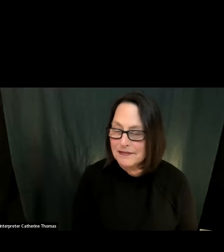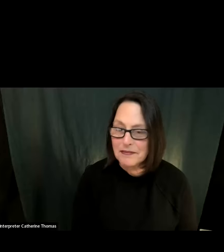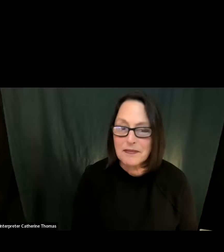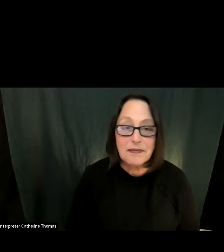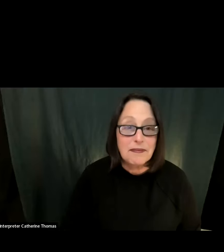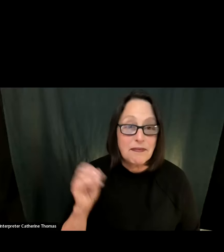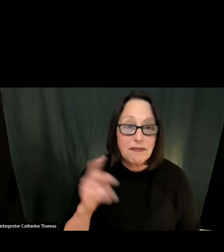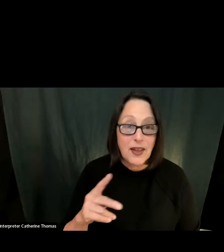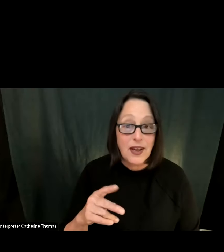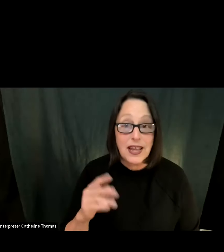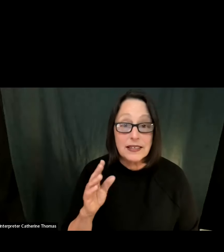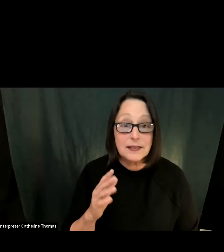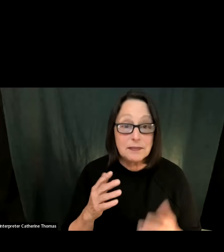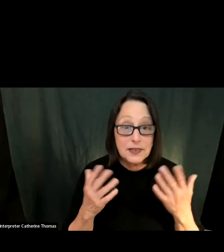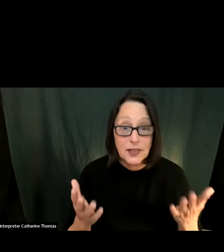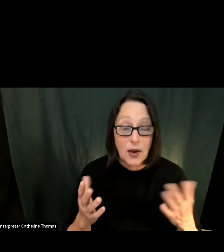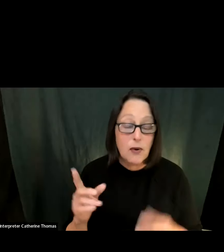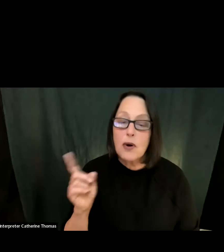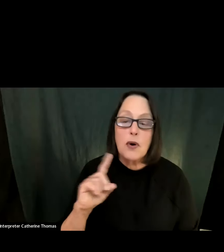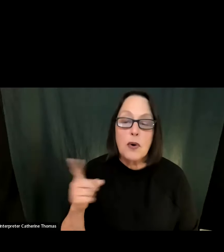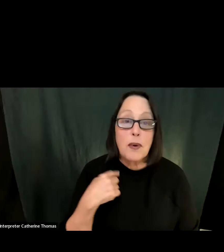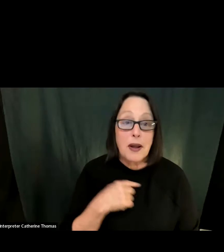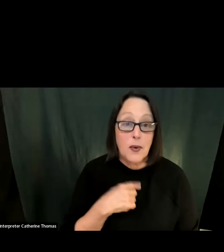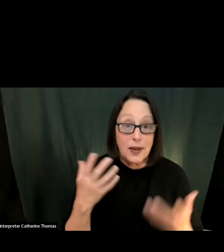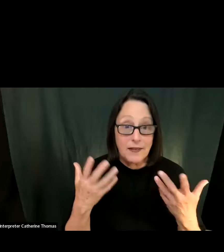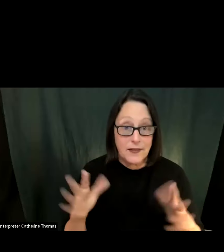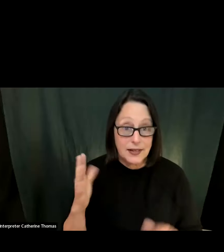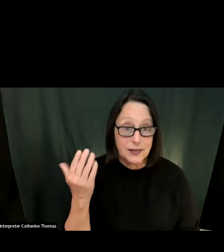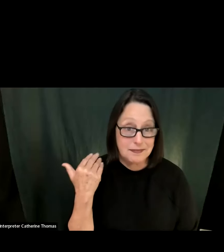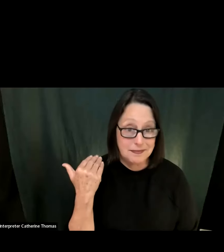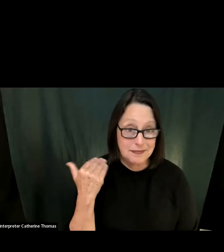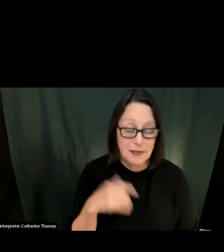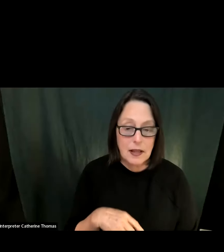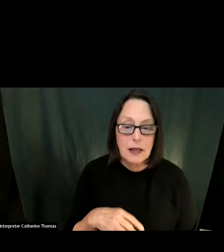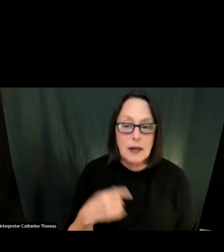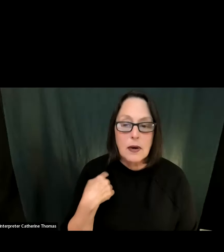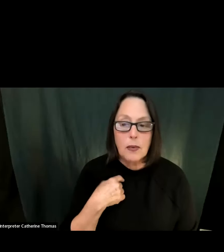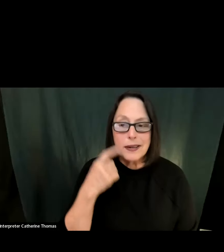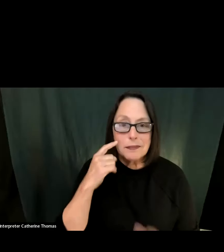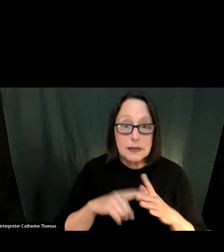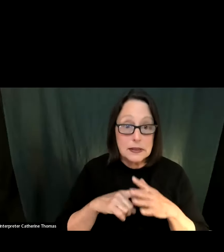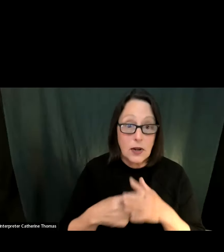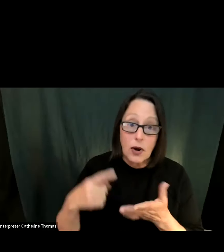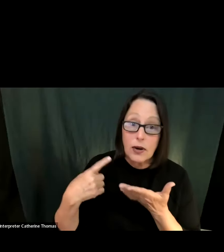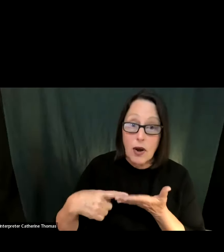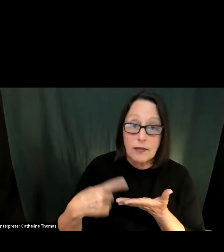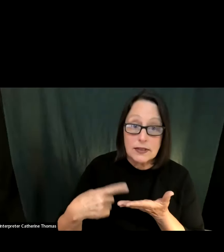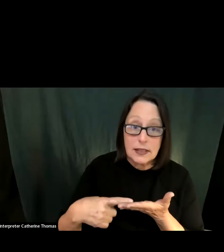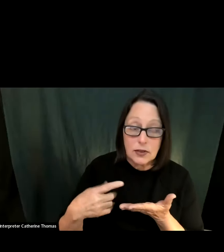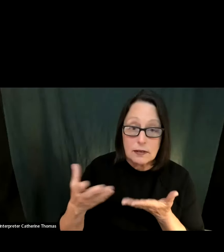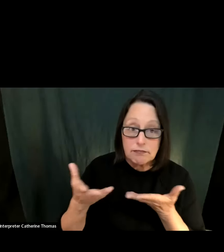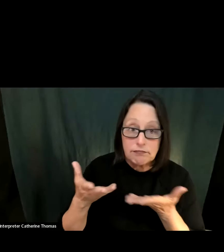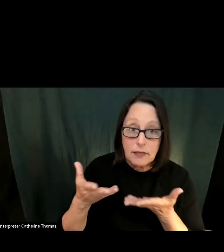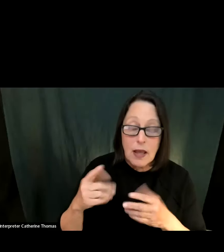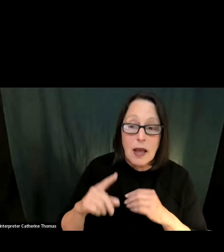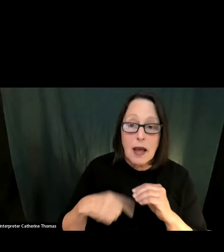So where we left off was starting the conversation about